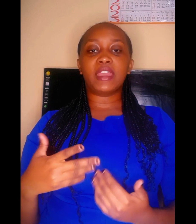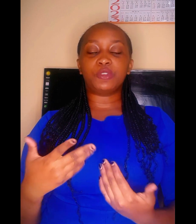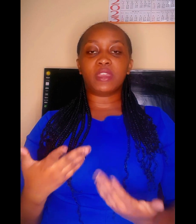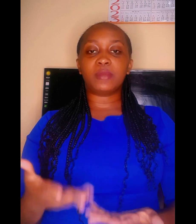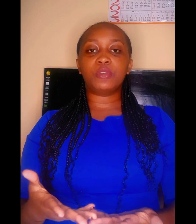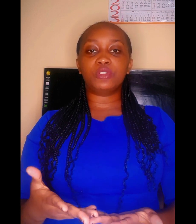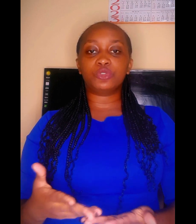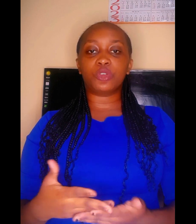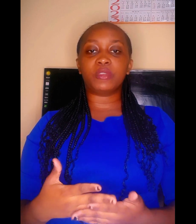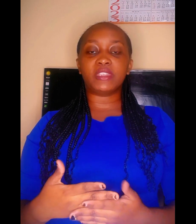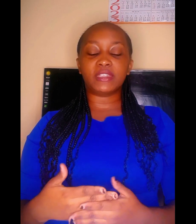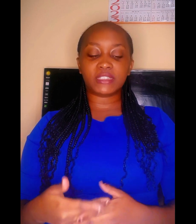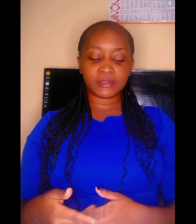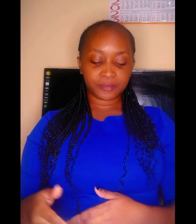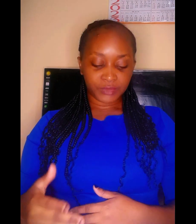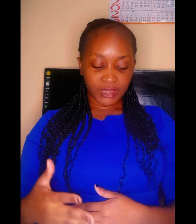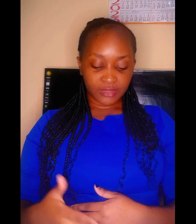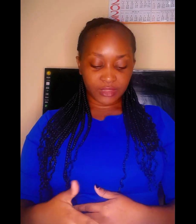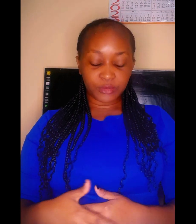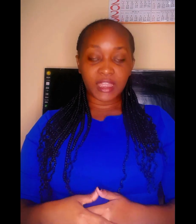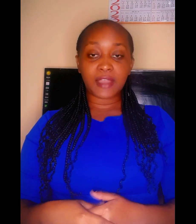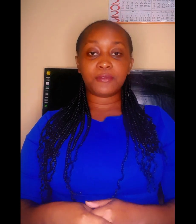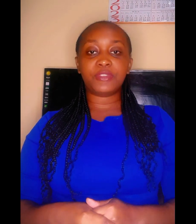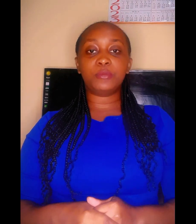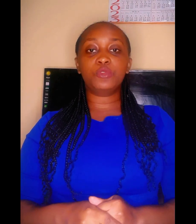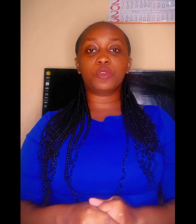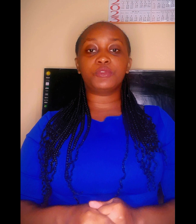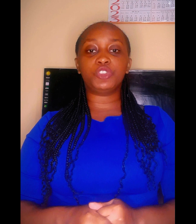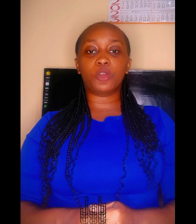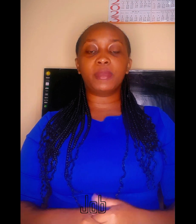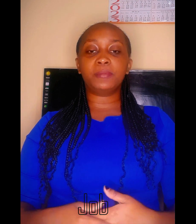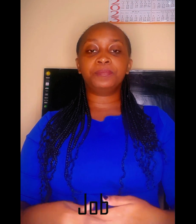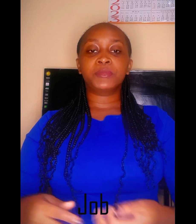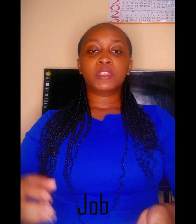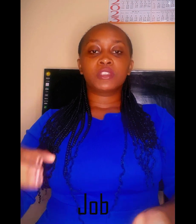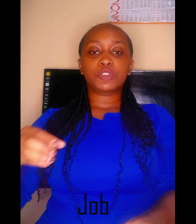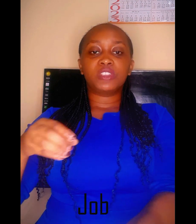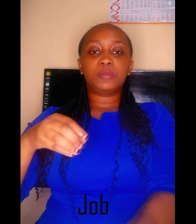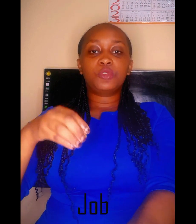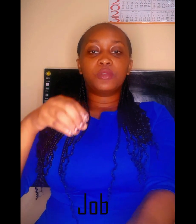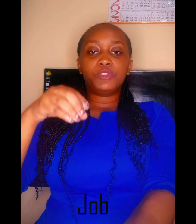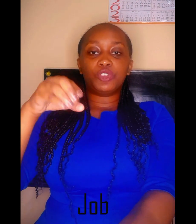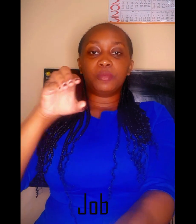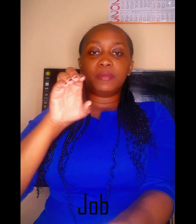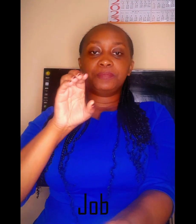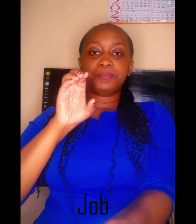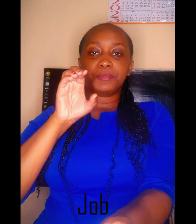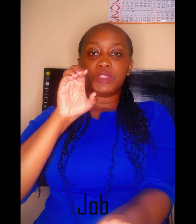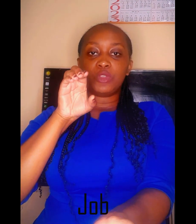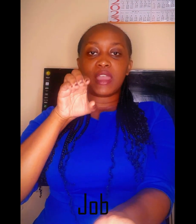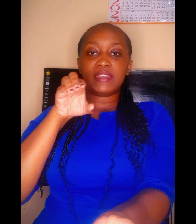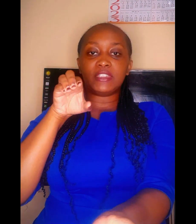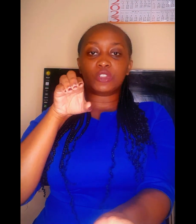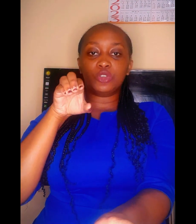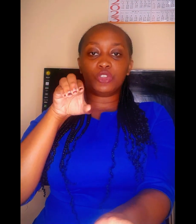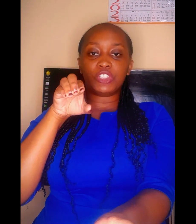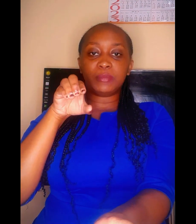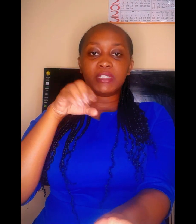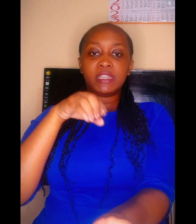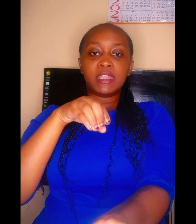you are able to communicate. Then we have the book of Job. So the book of Job, your hand is claw-shaped.